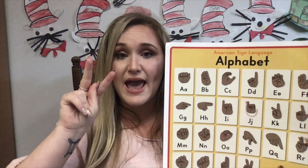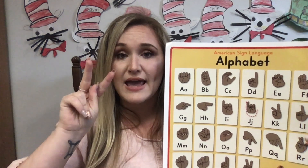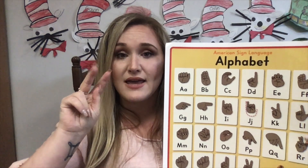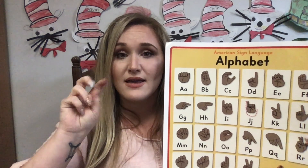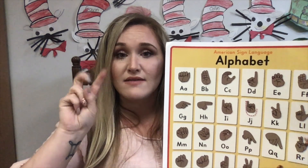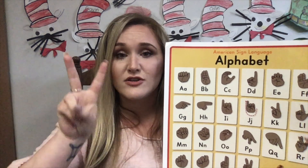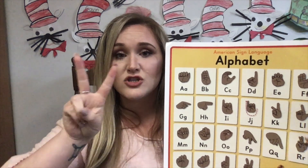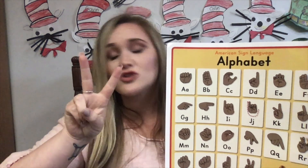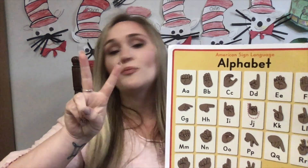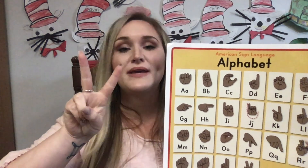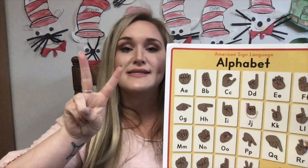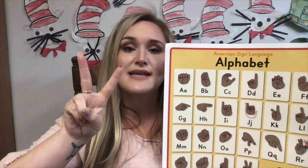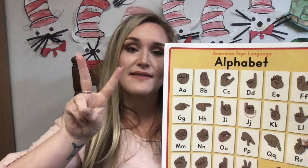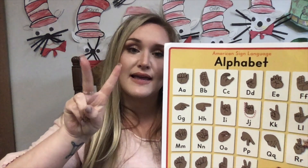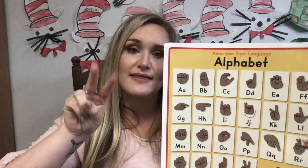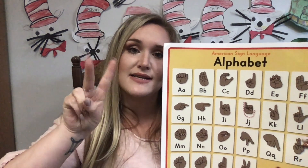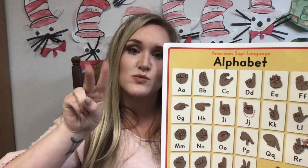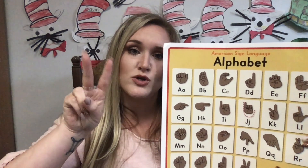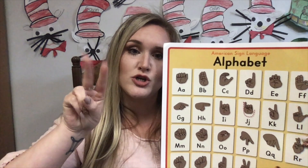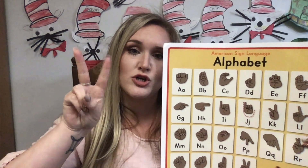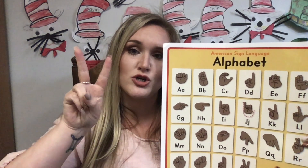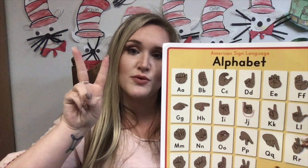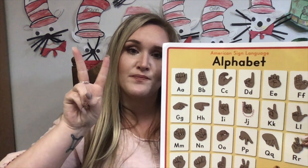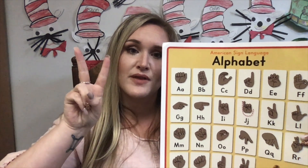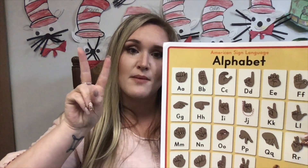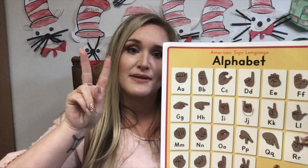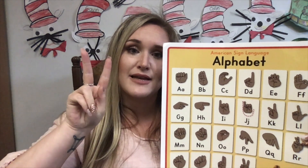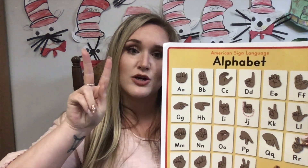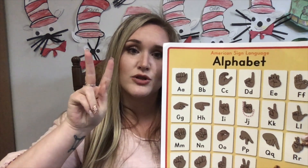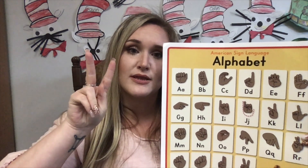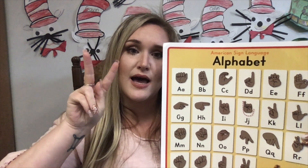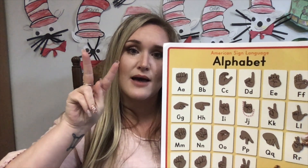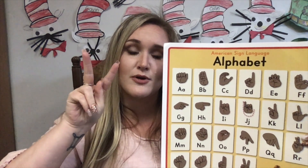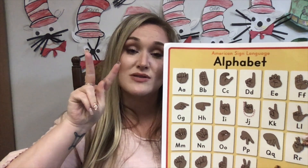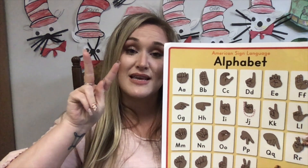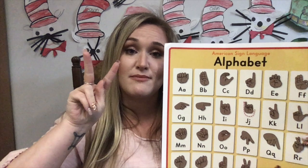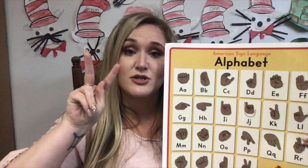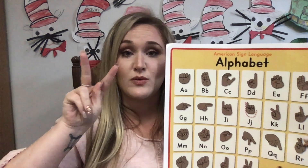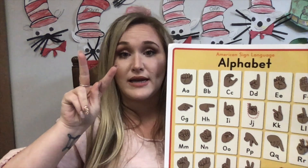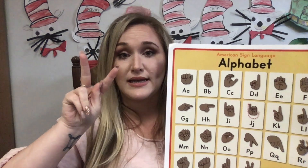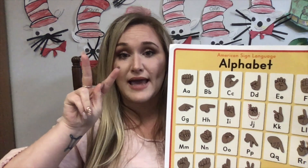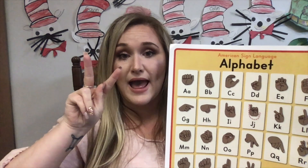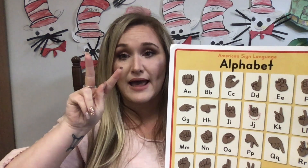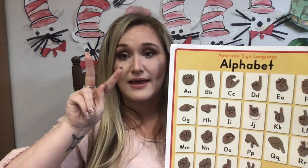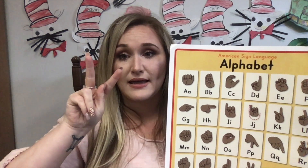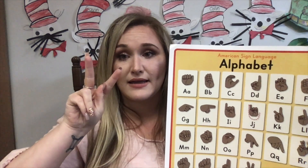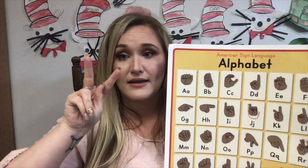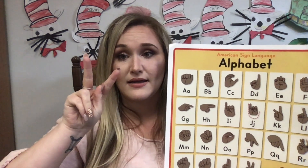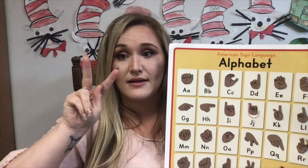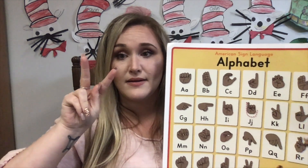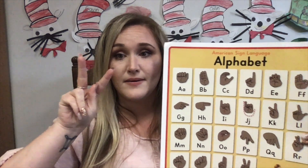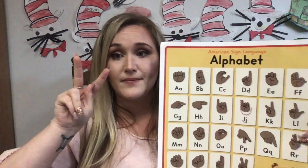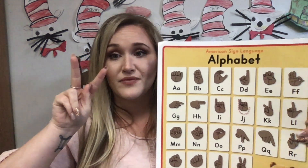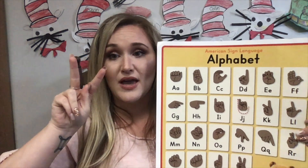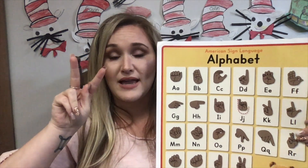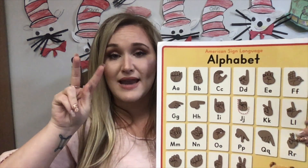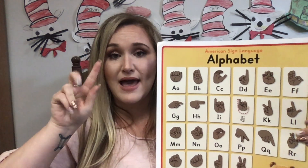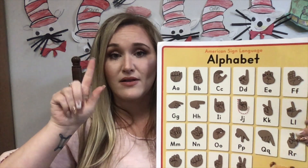K. If you just do a peace sign like this, woo! But then your thumb goes in between, K. Okay, and L is